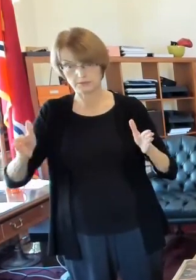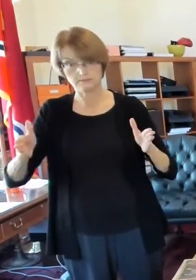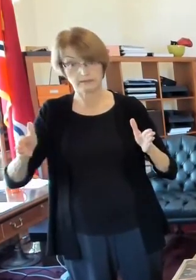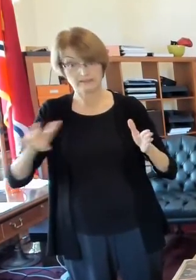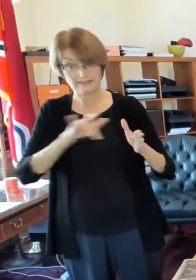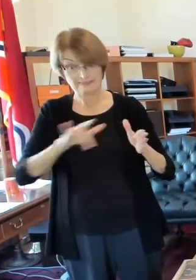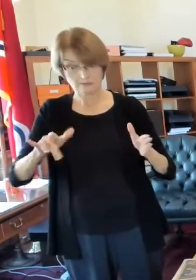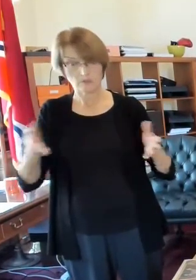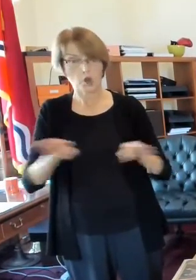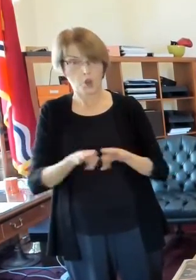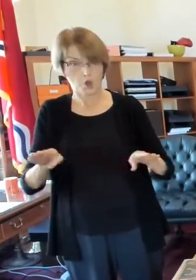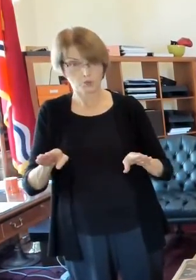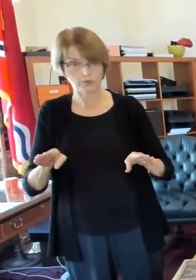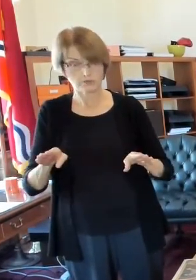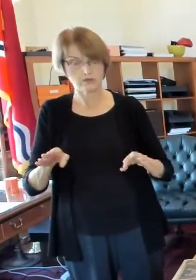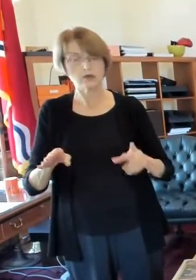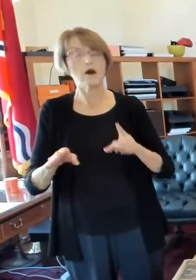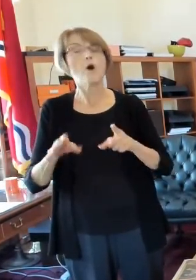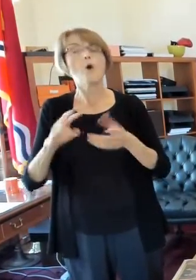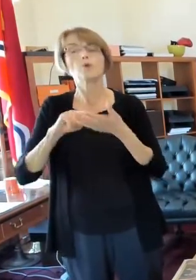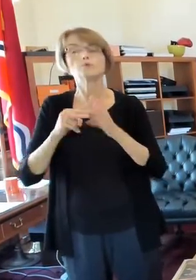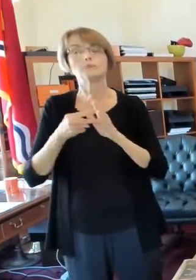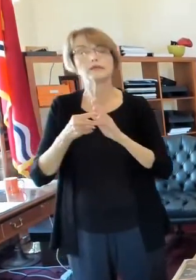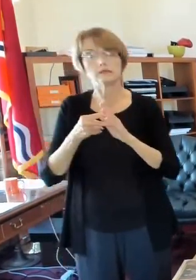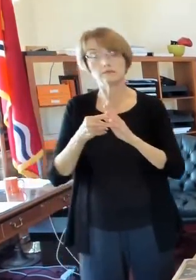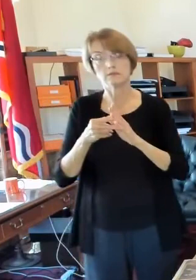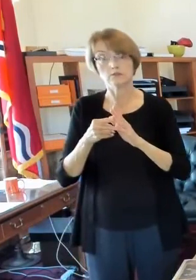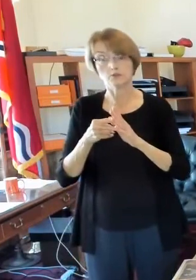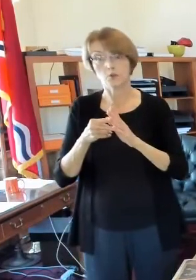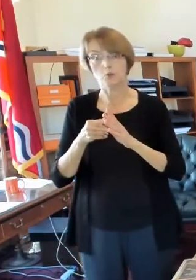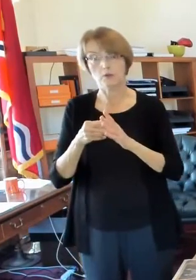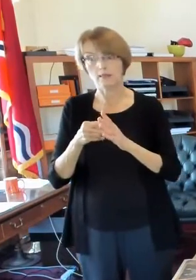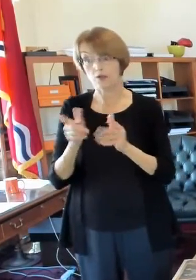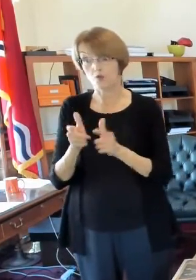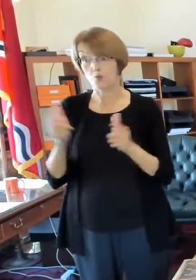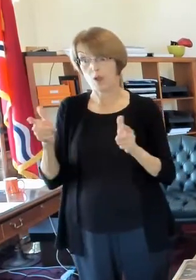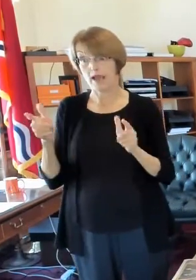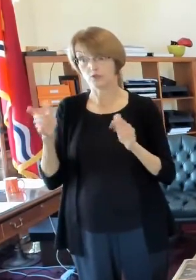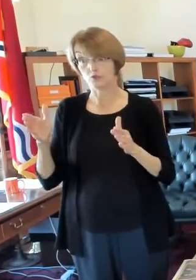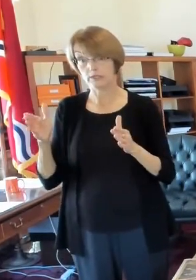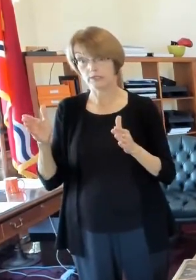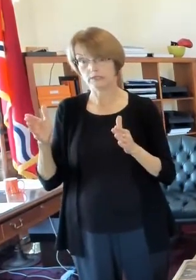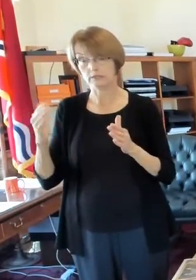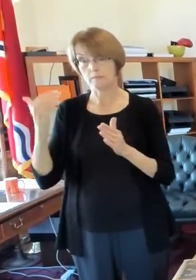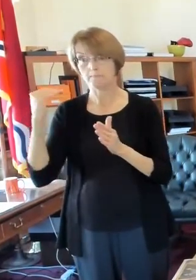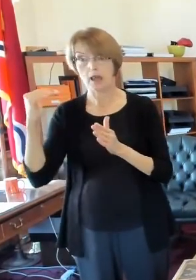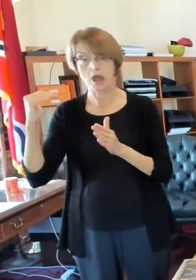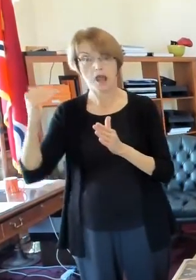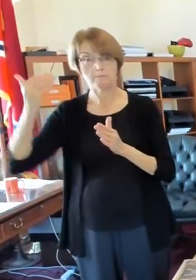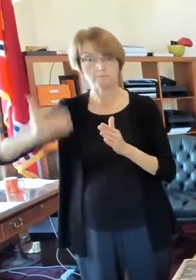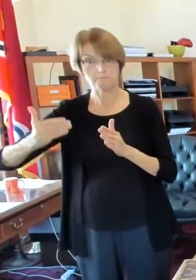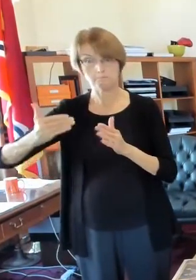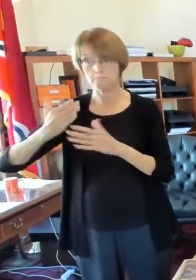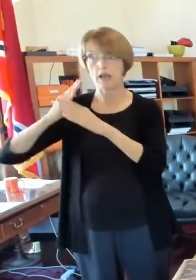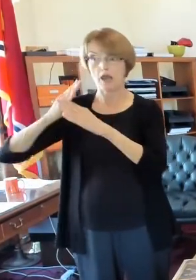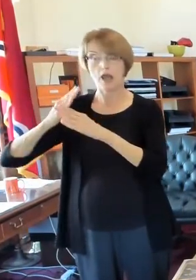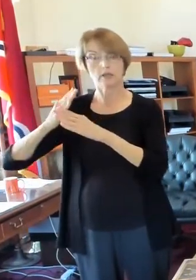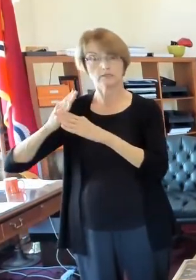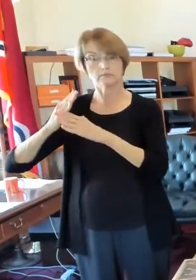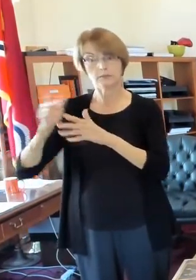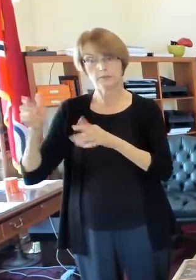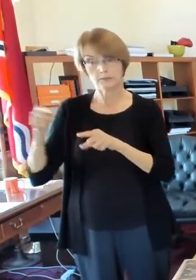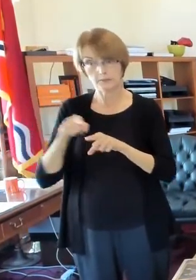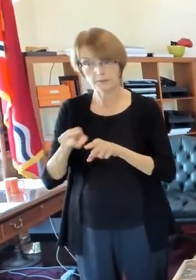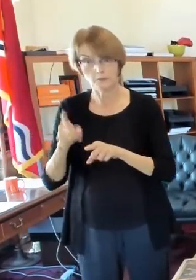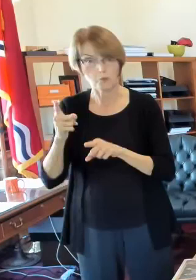about where we've narrowed the streets down. Will there also be law enforcement there? Yes, there will be. On another topic, we